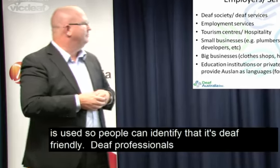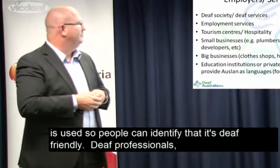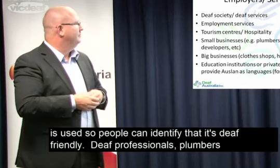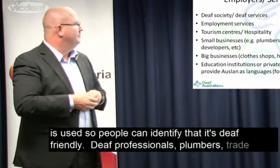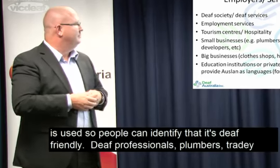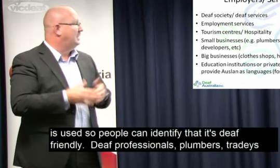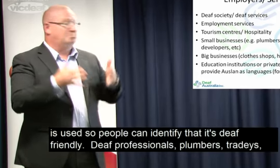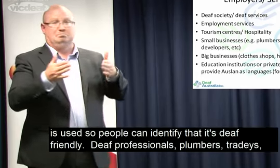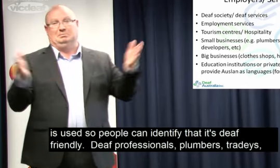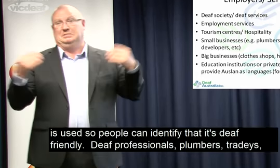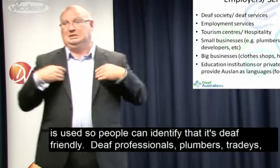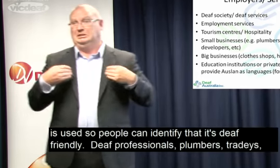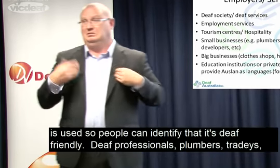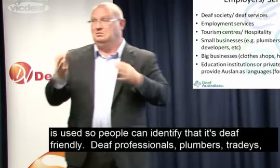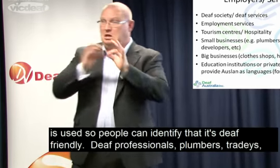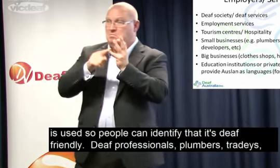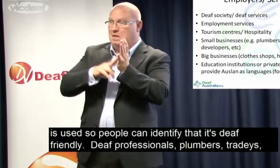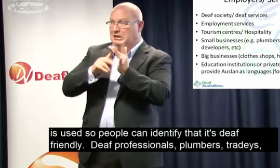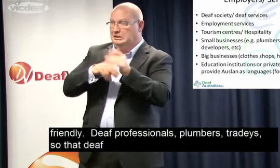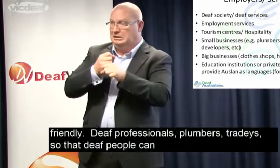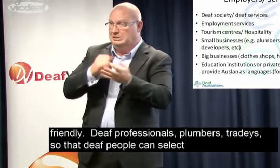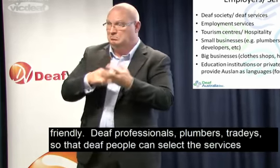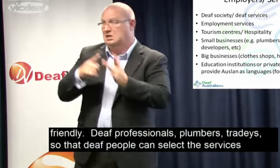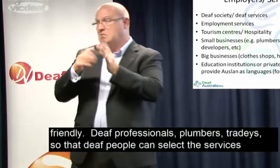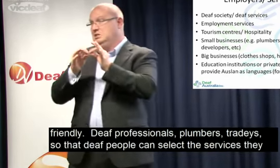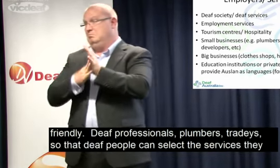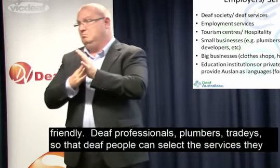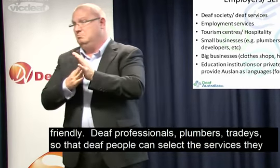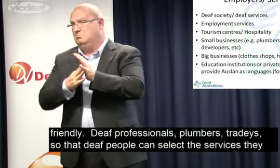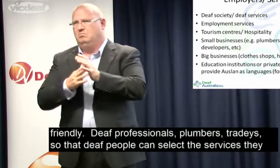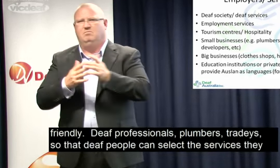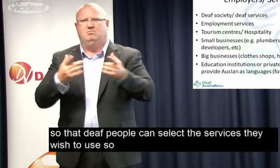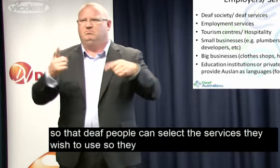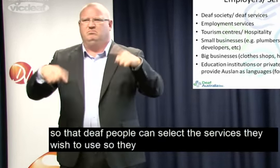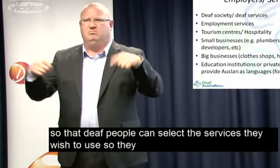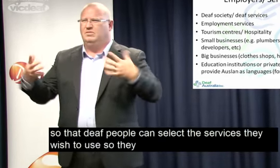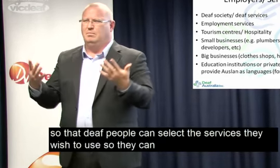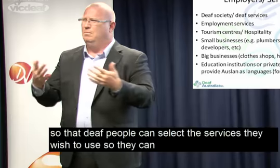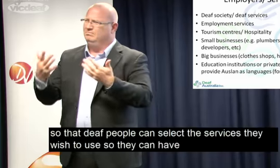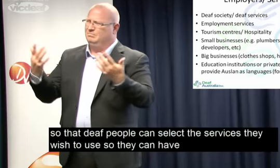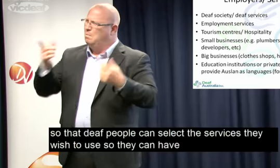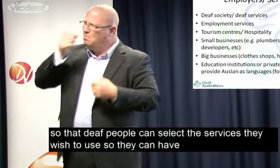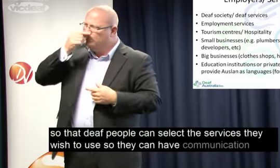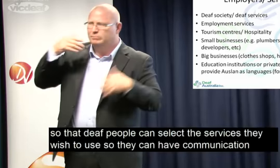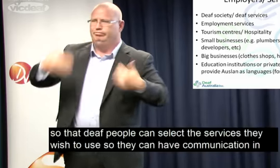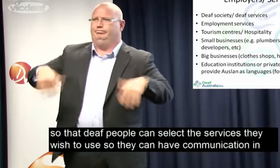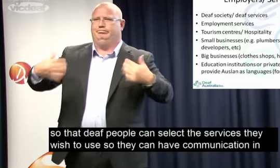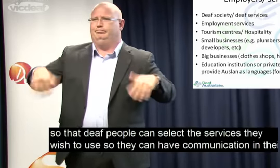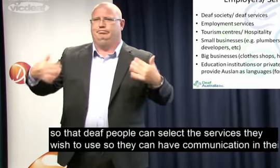to use to be able to have communication in their first language. Big businesses, Bunnings, IBM, the